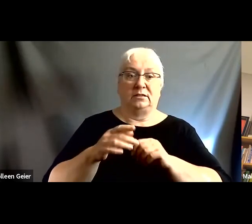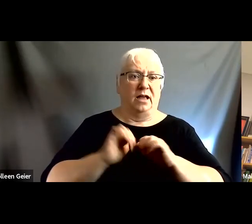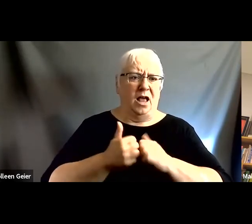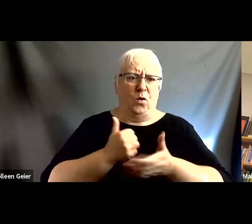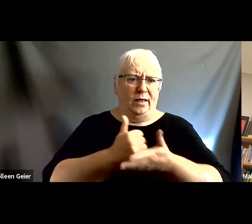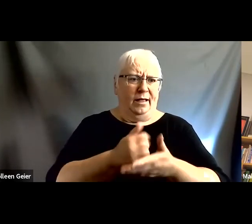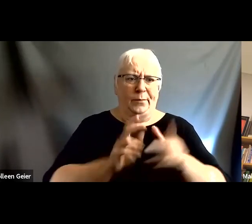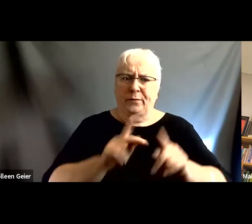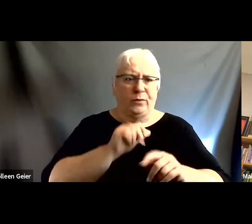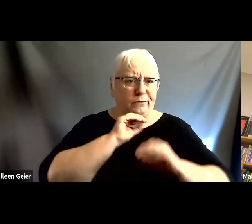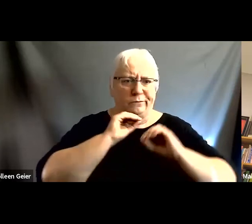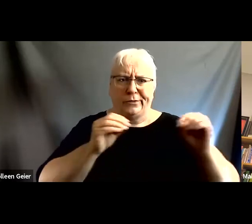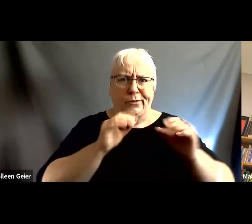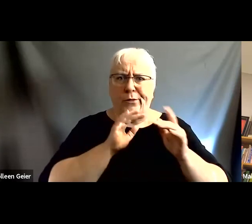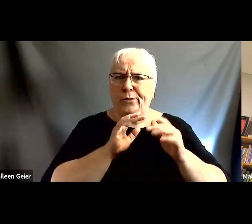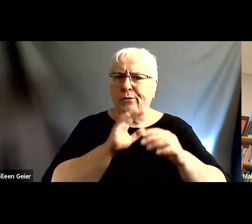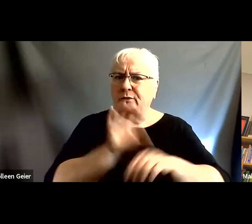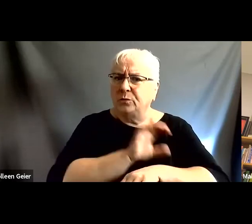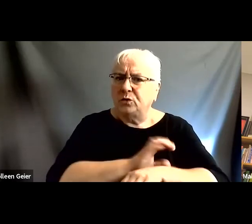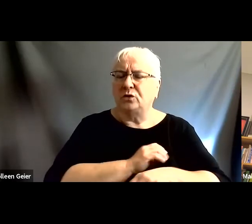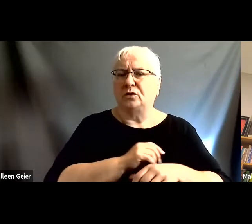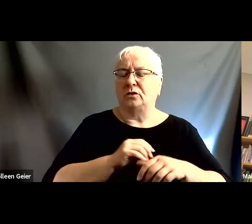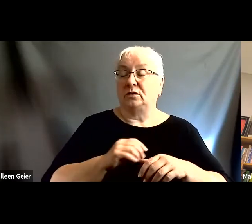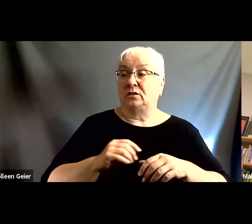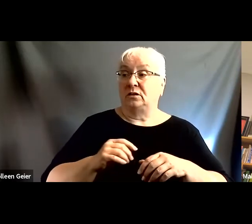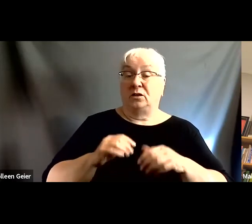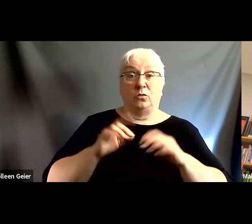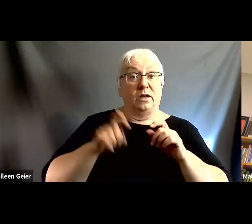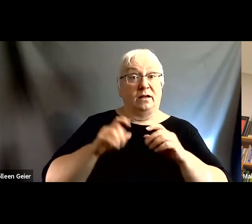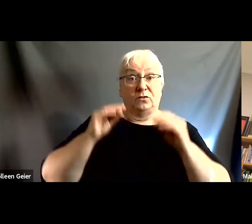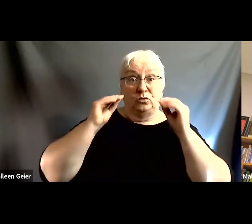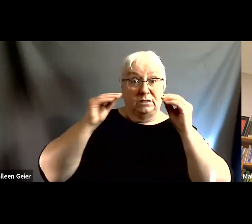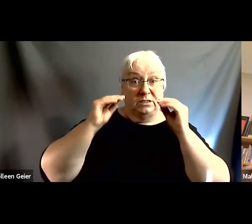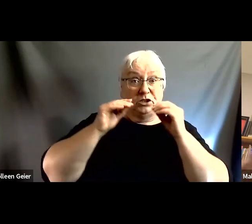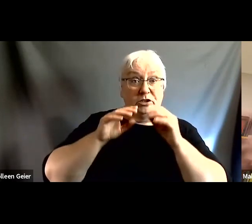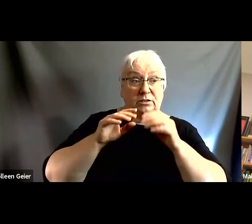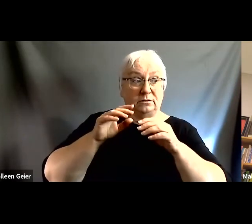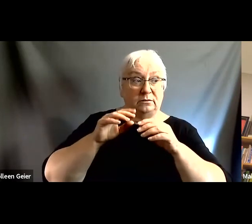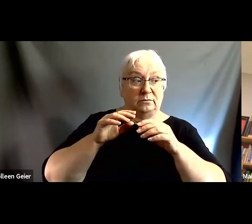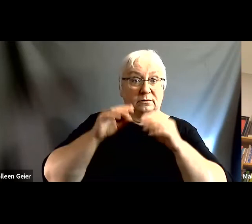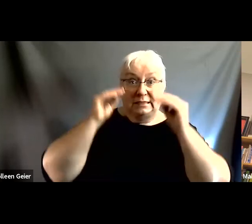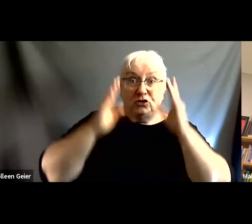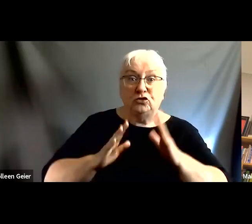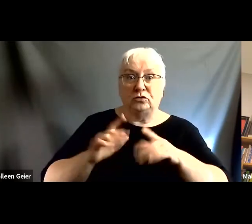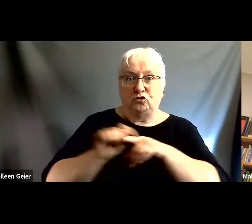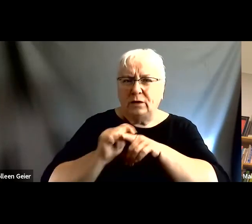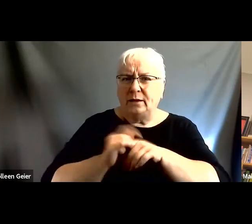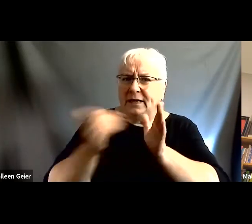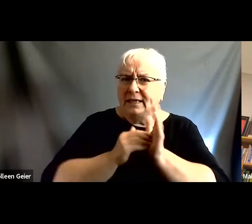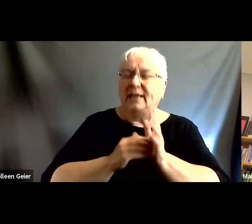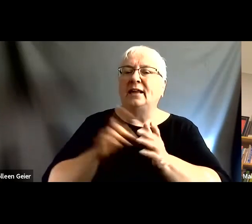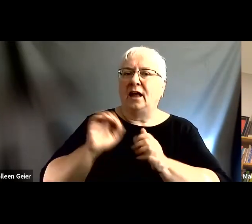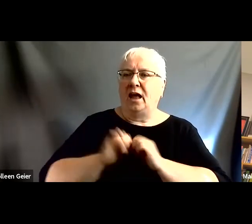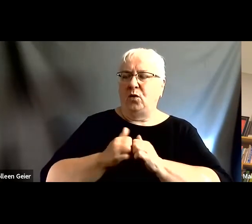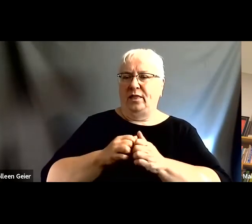all these children. Get all the teachers trained again, trained to be able to deliver